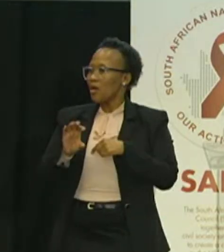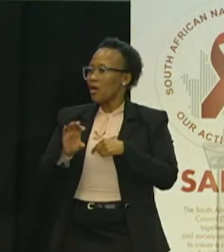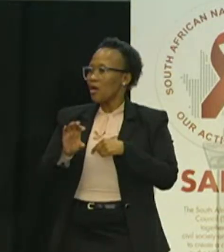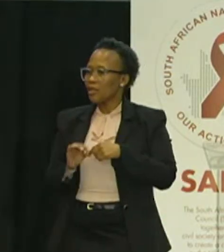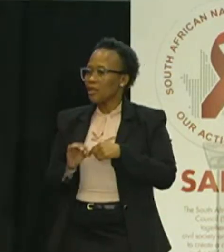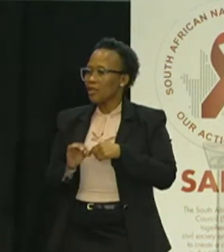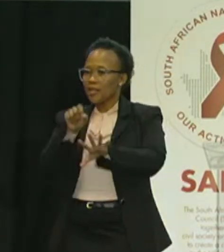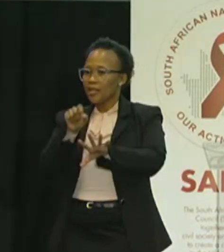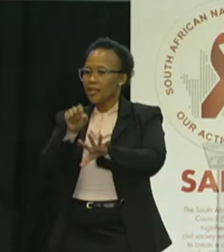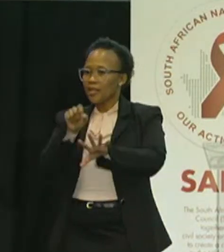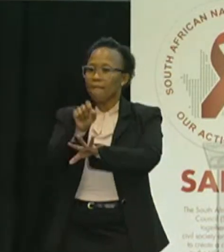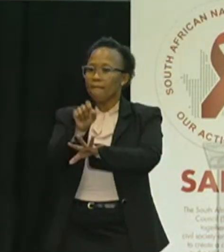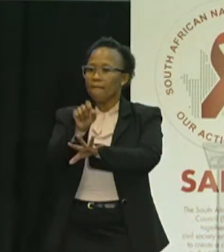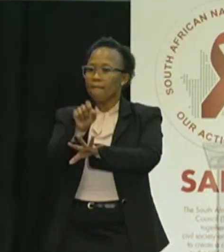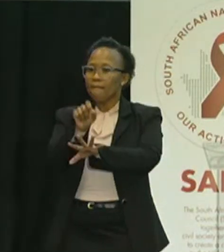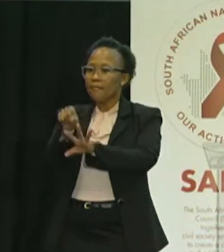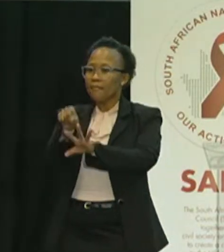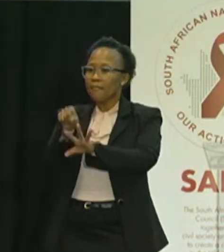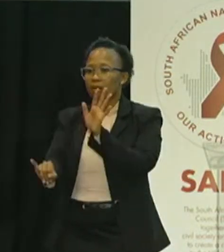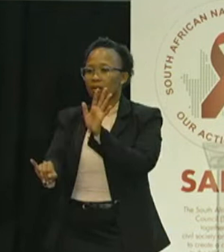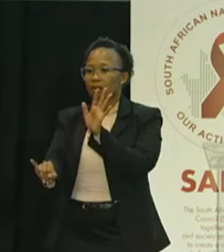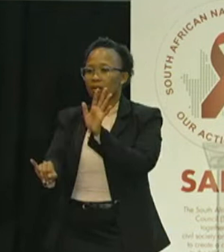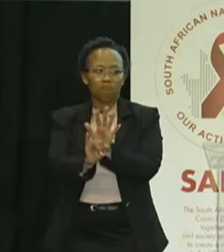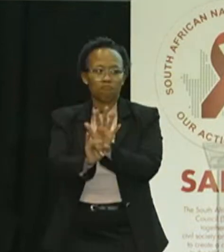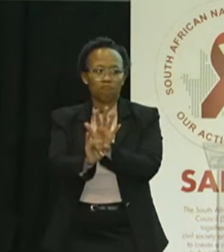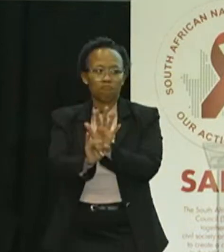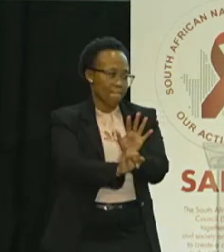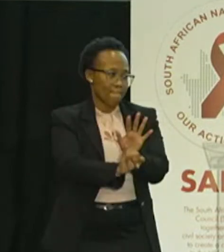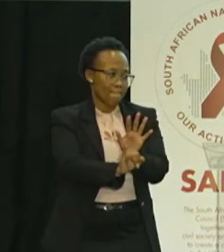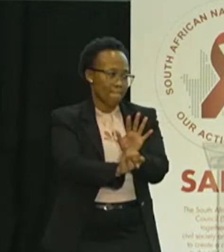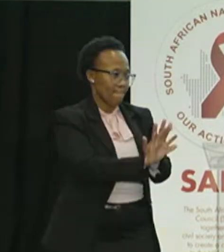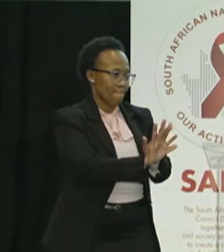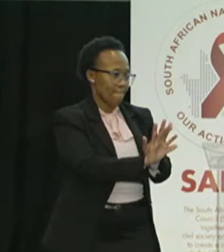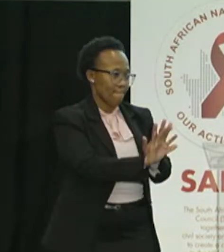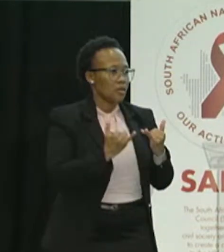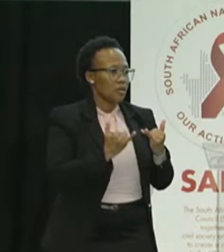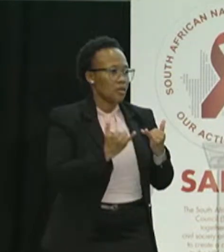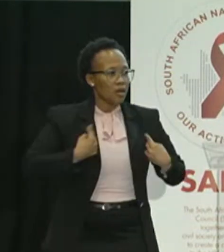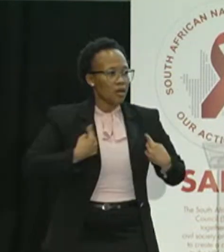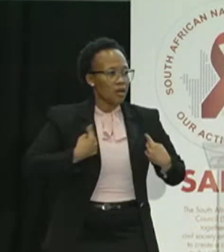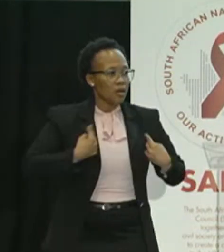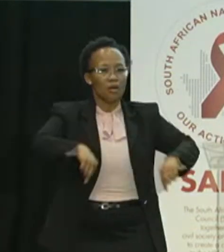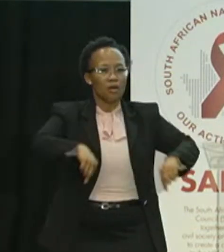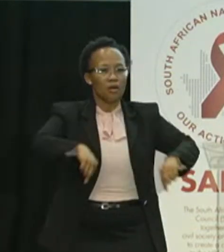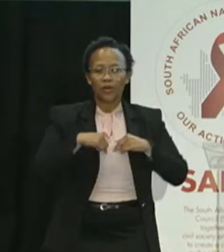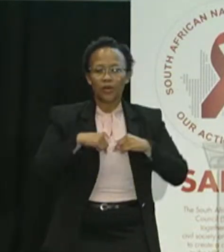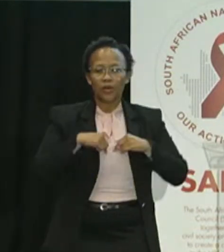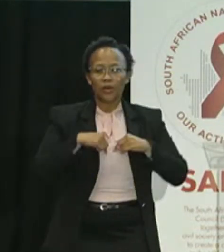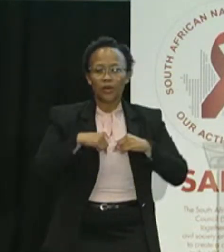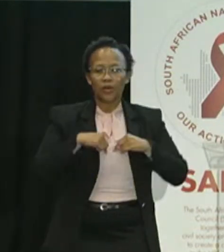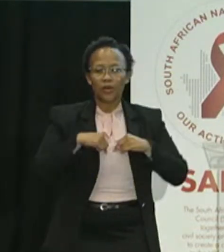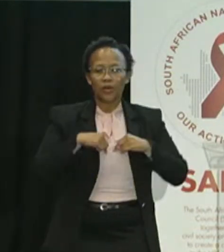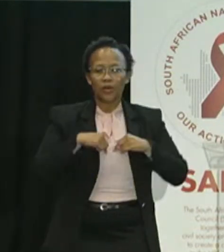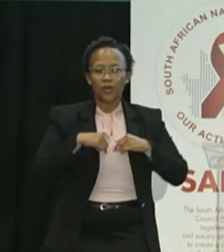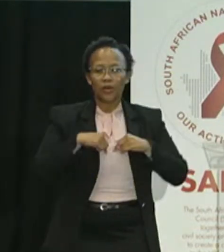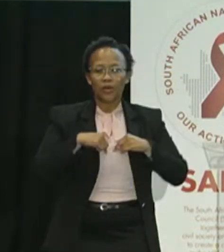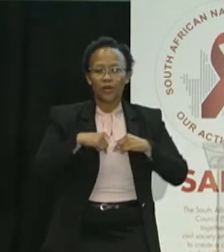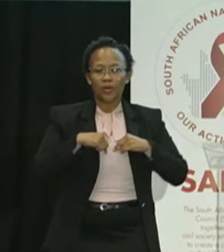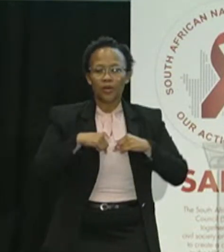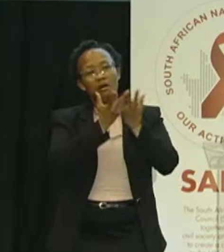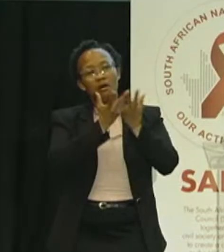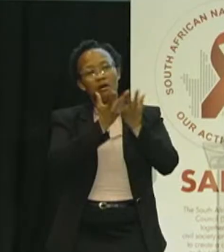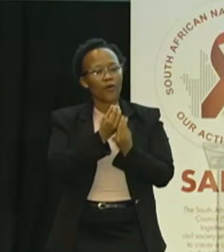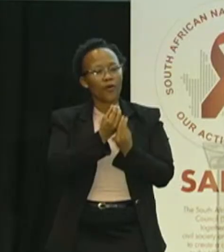So we cost the NSP, and this is a process where we engage with National Treasury. We cost